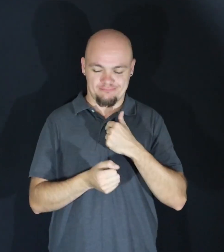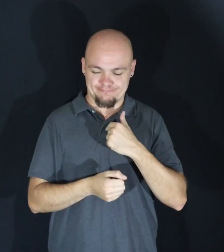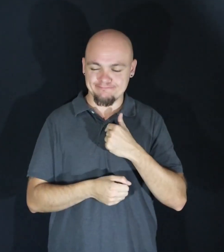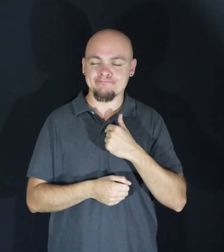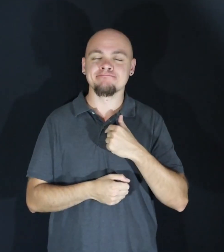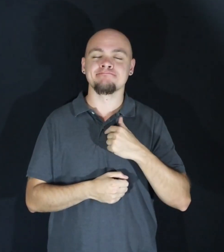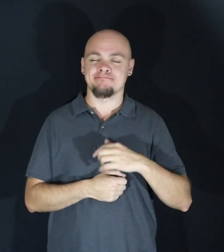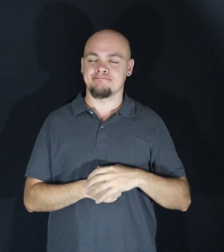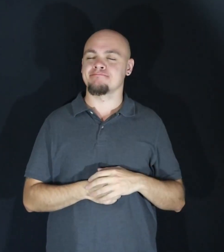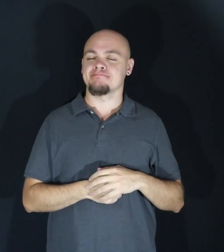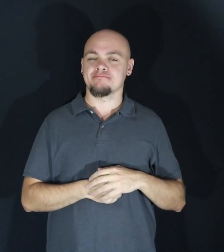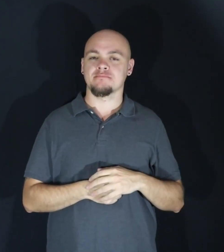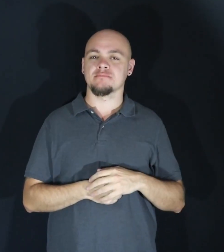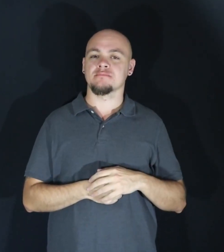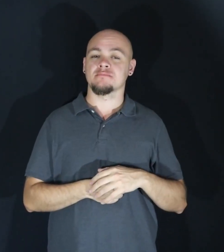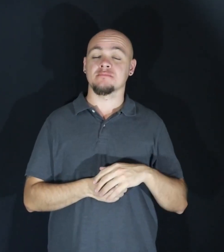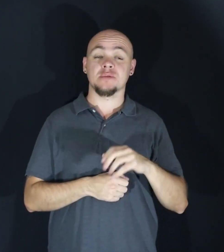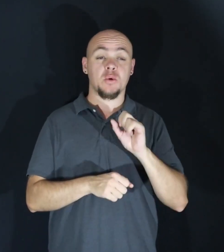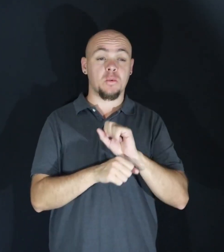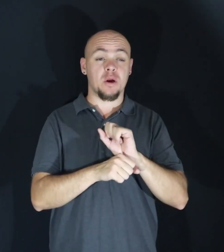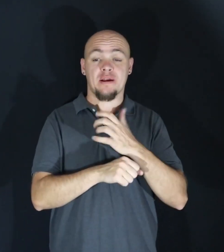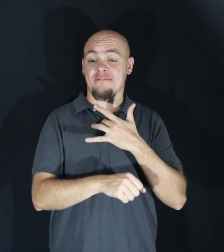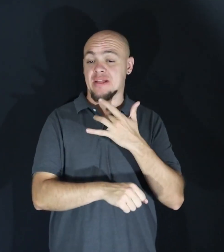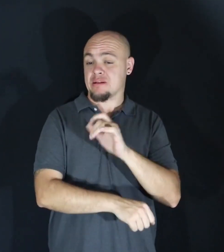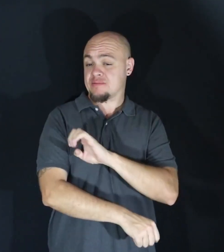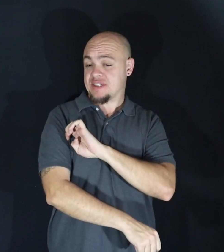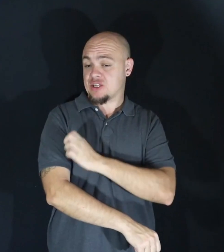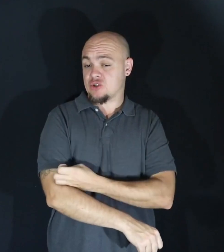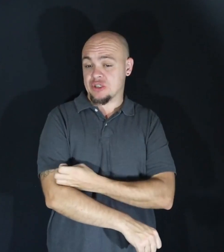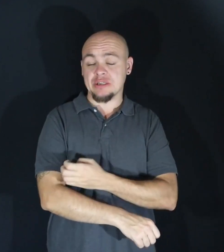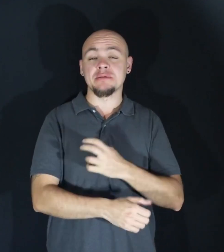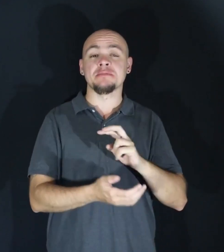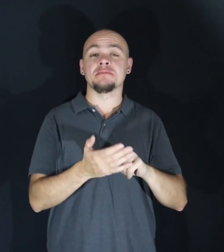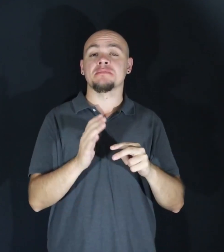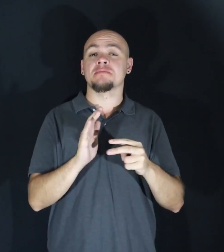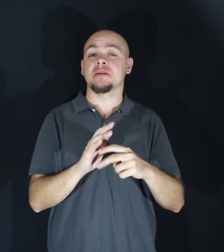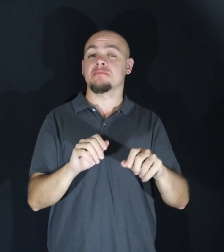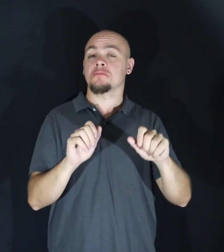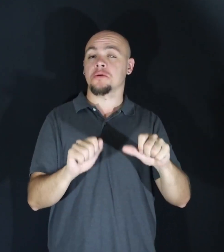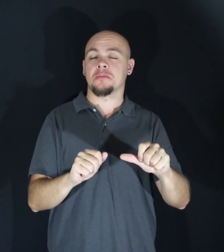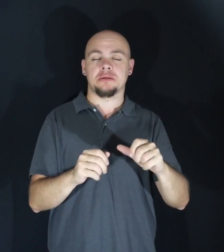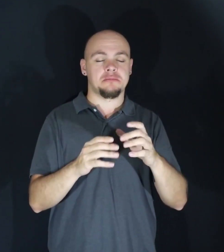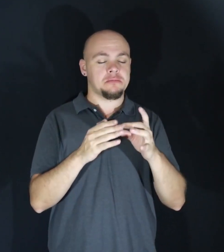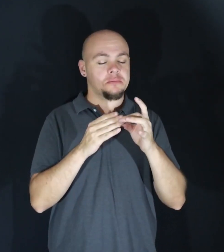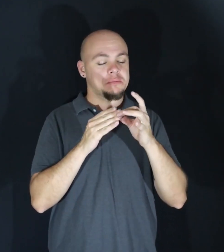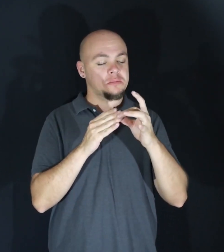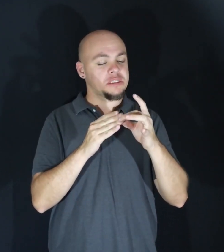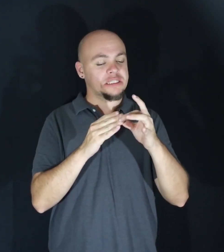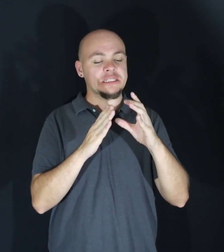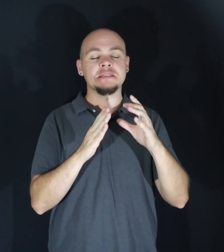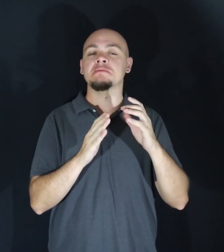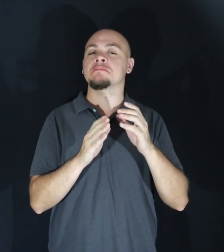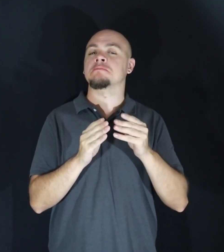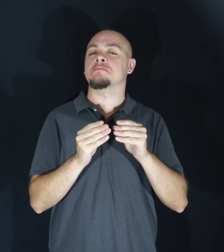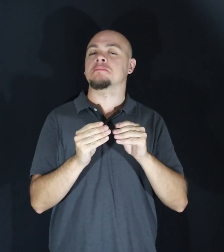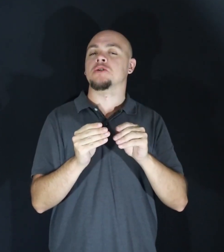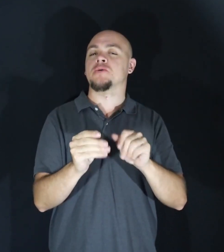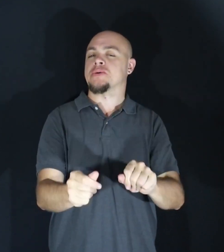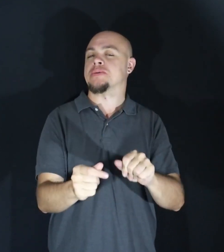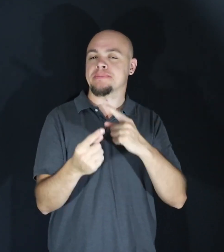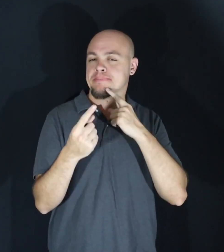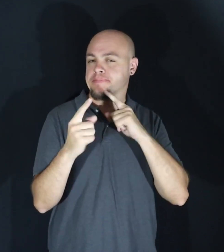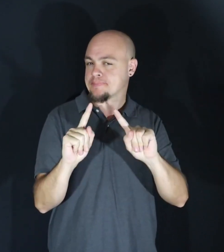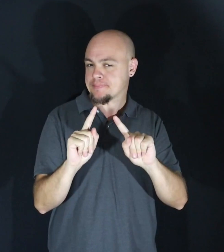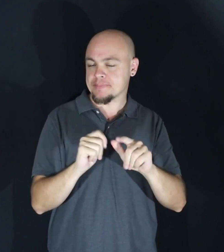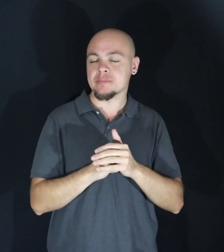Feeling energized from work supports our capacity to be effective leaders, enjoy